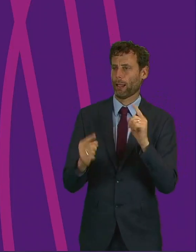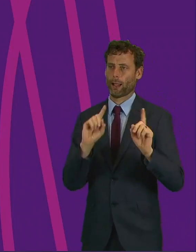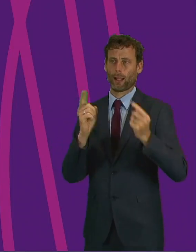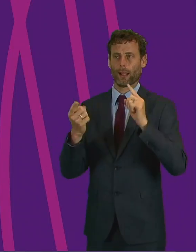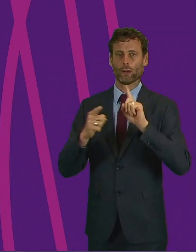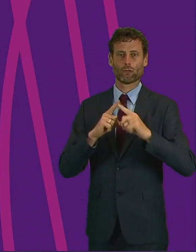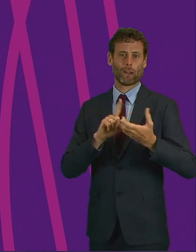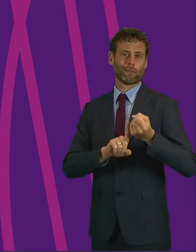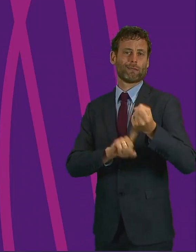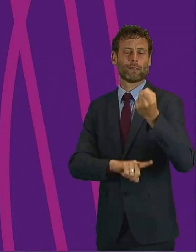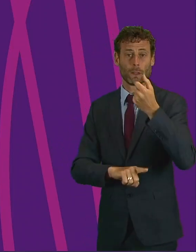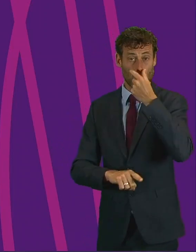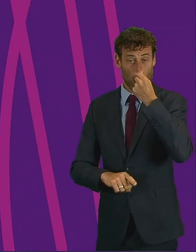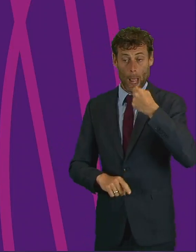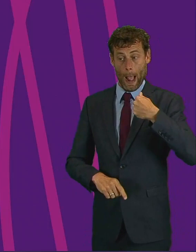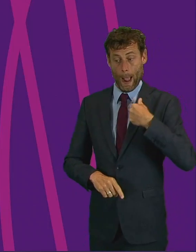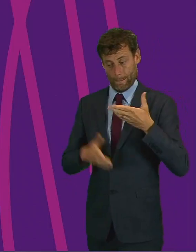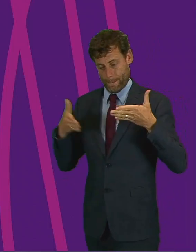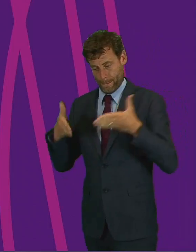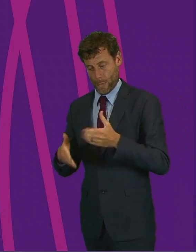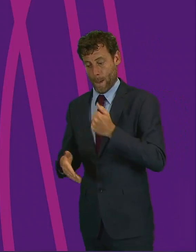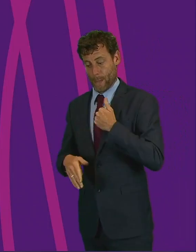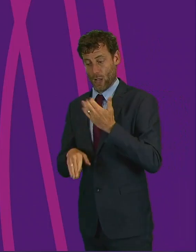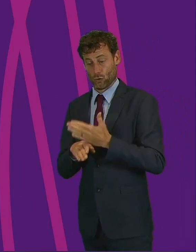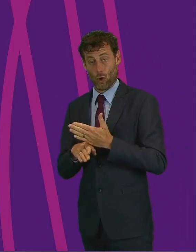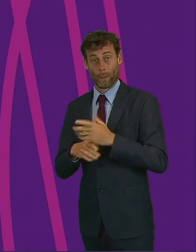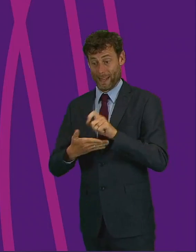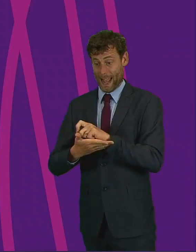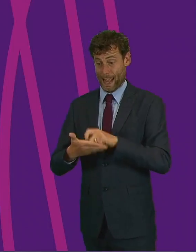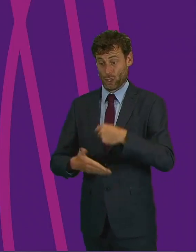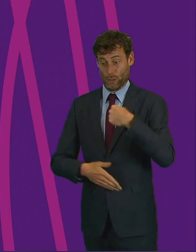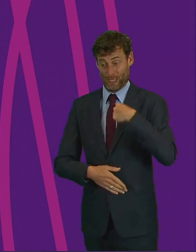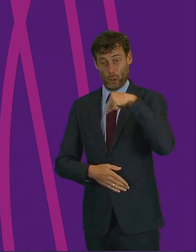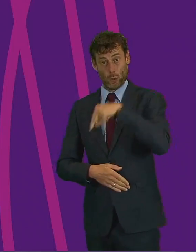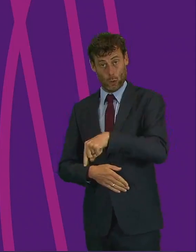only interested in doing the job that I'm elected to do for the Scottish people.